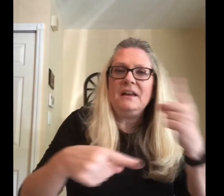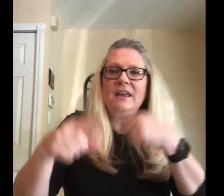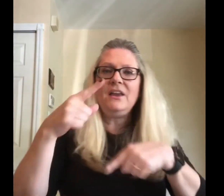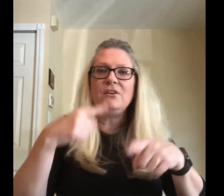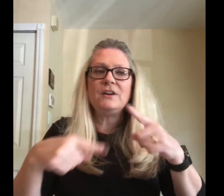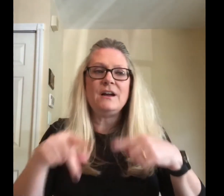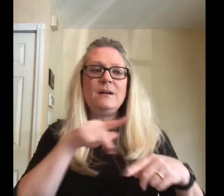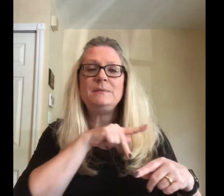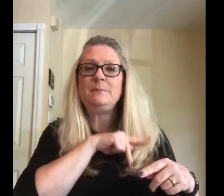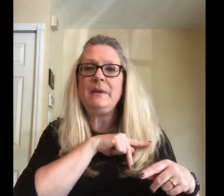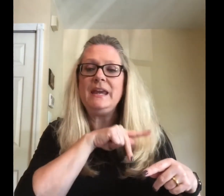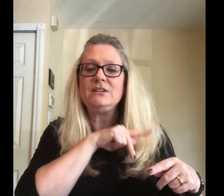Here comes Pete.